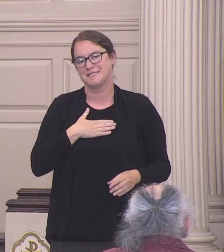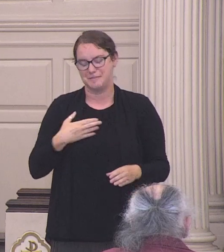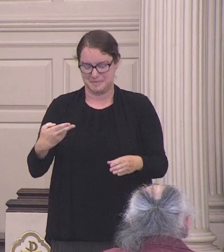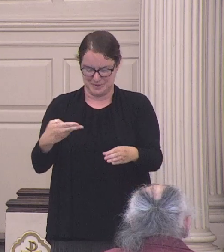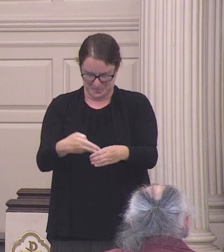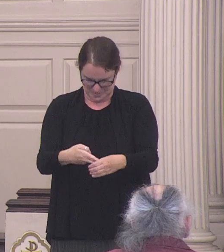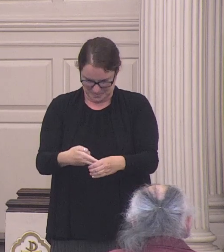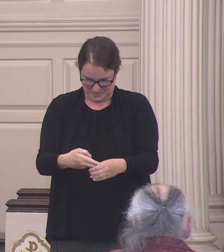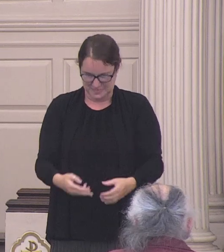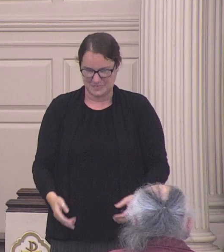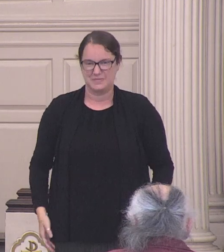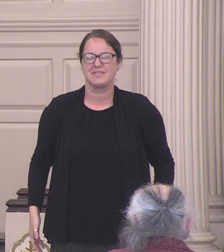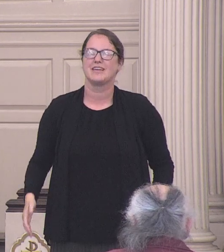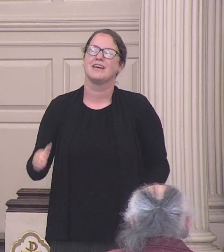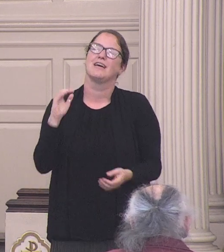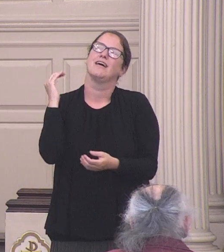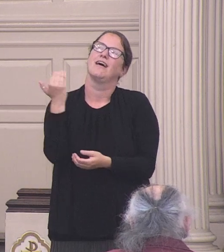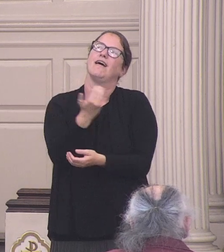say, Our